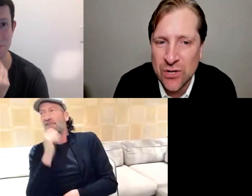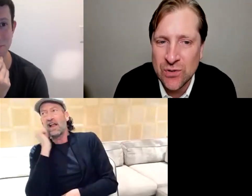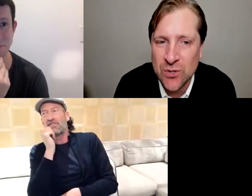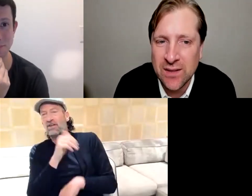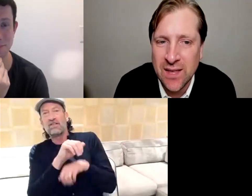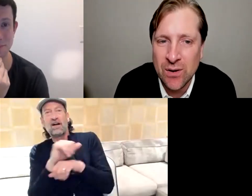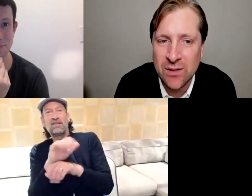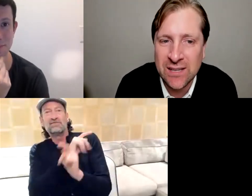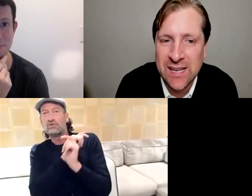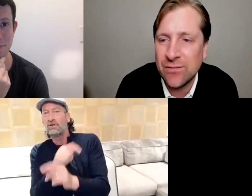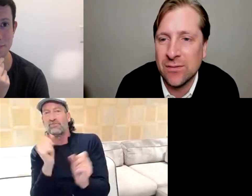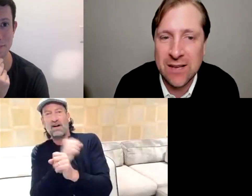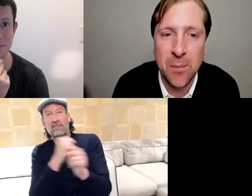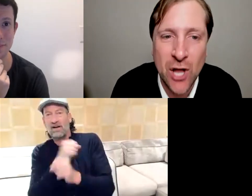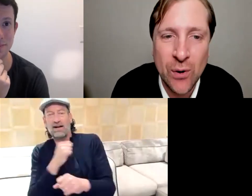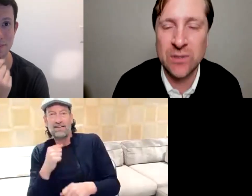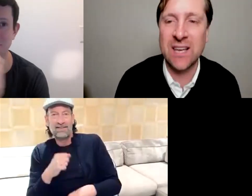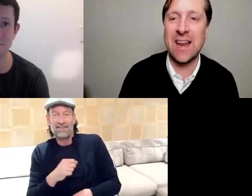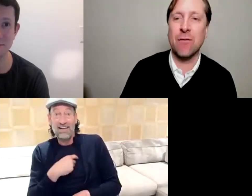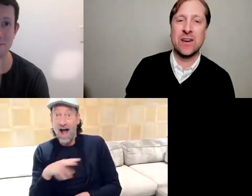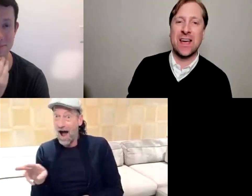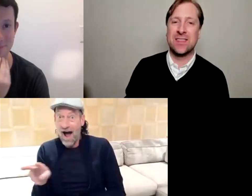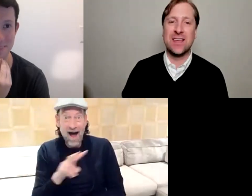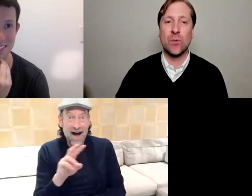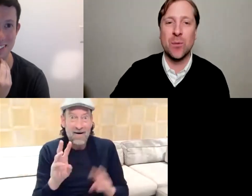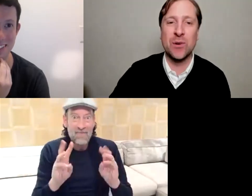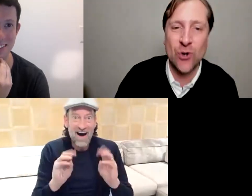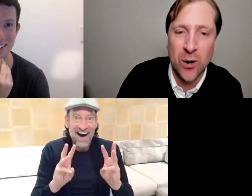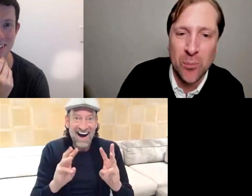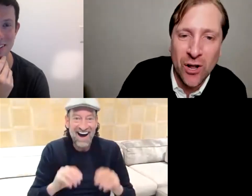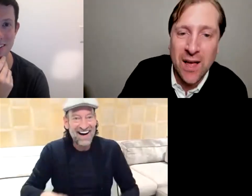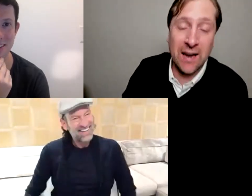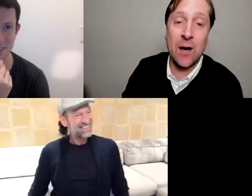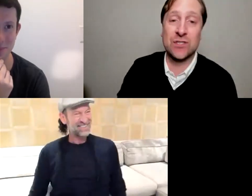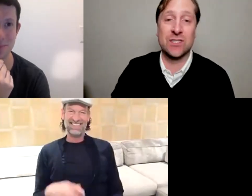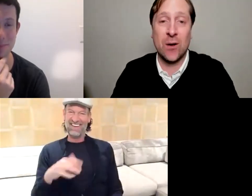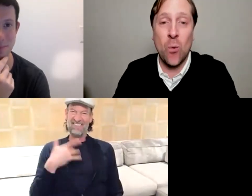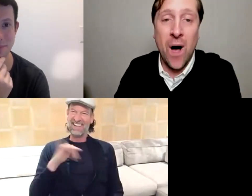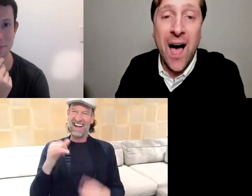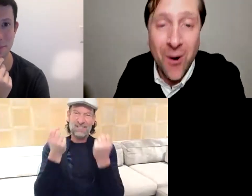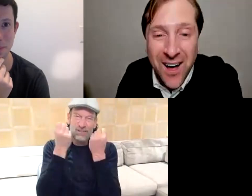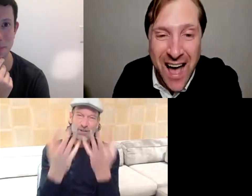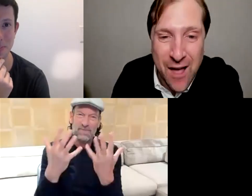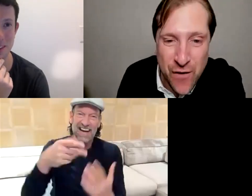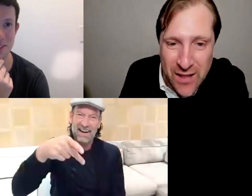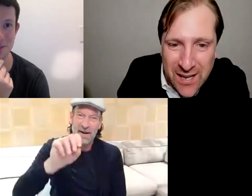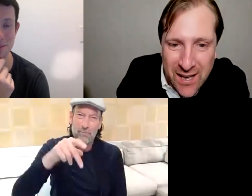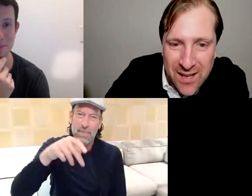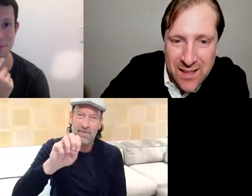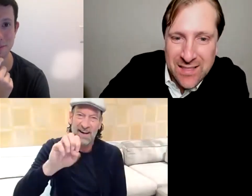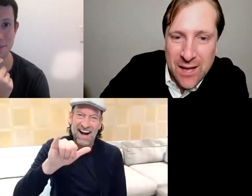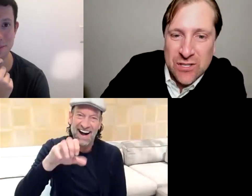so used to it, they would leave them alone. It was like an everyday thing that was almost normal. And I was just like, wow. I felt